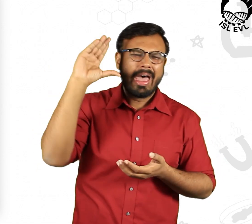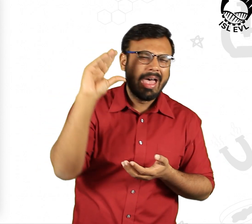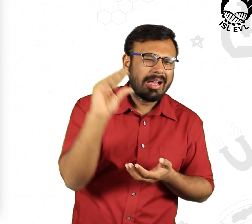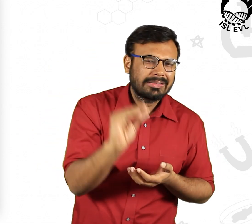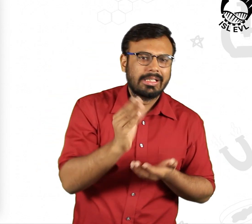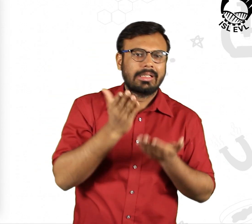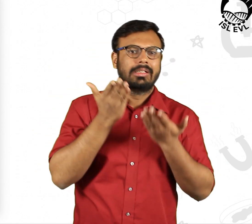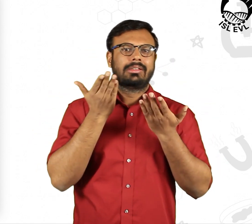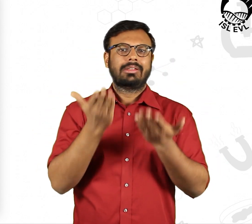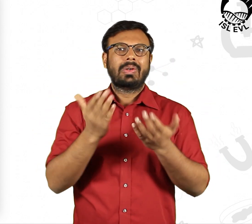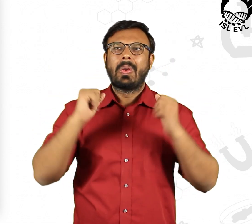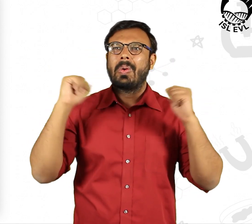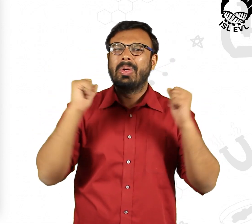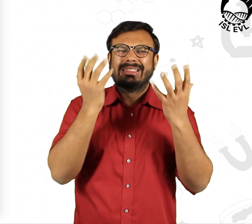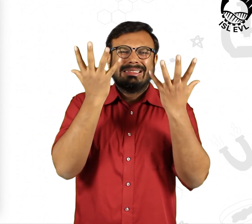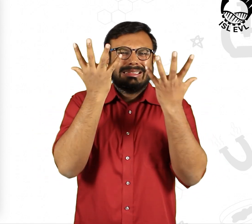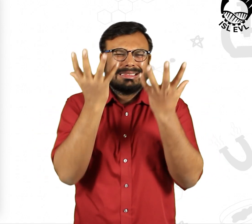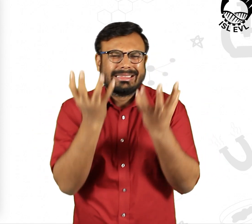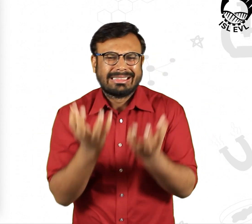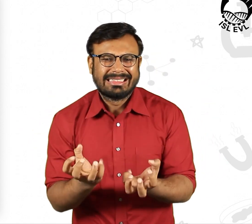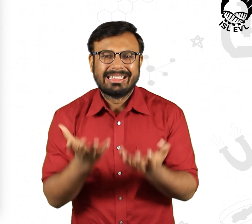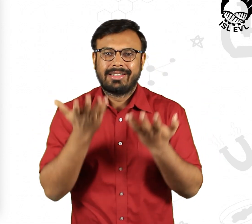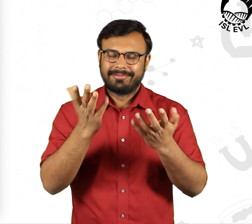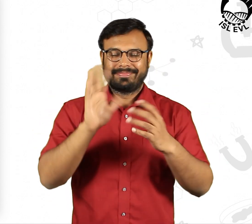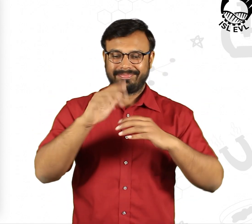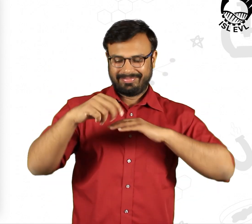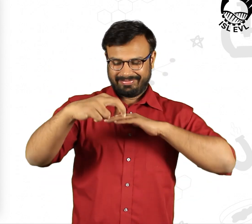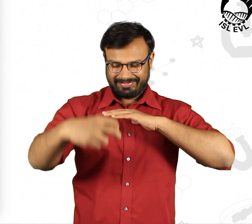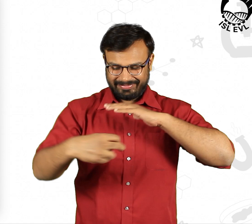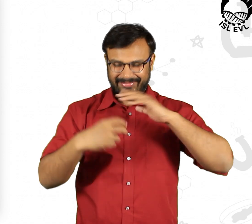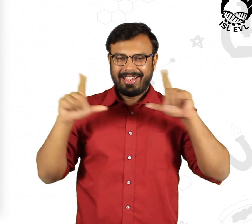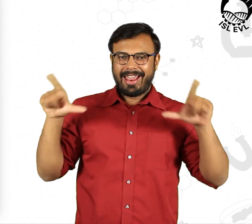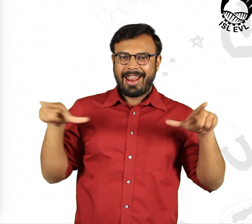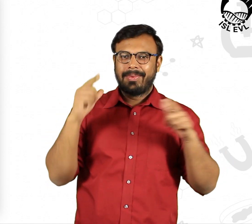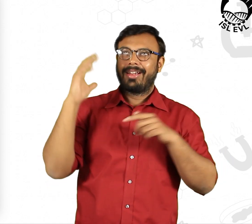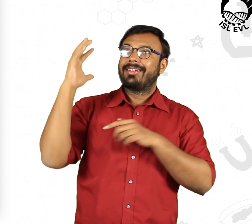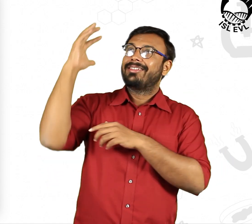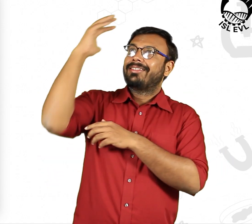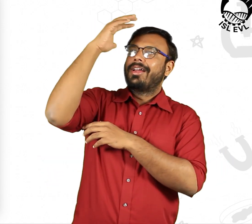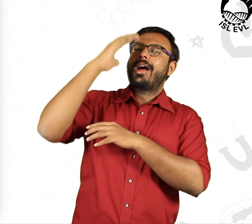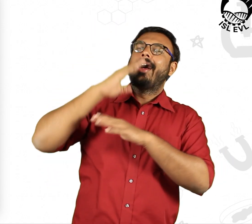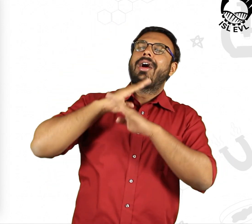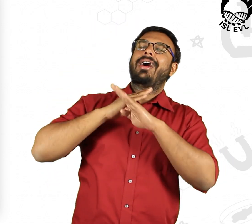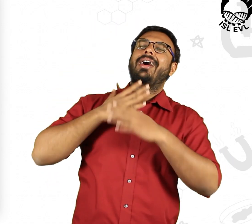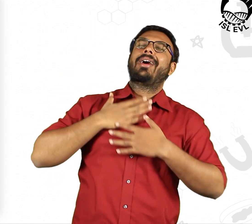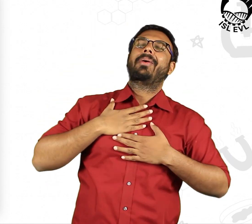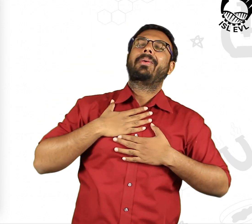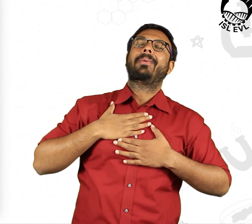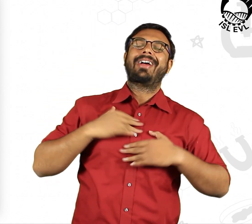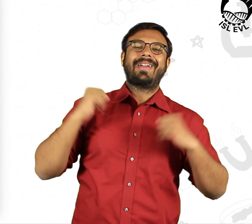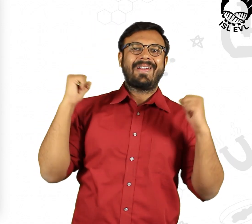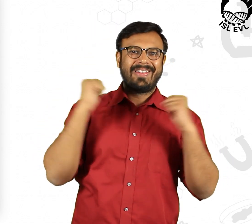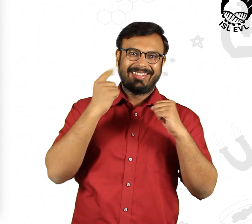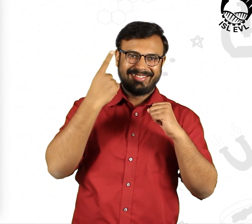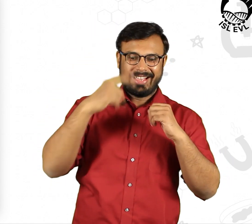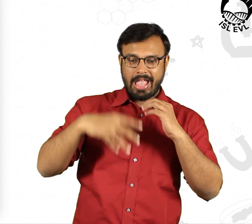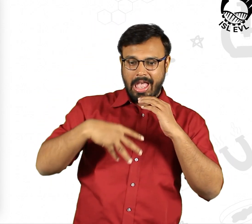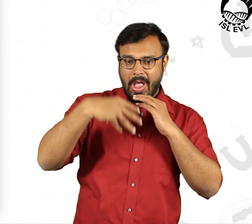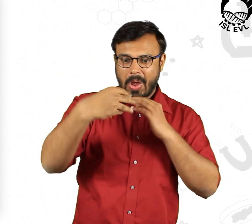The environment can be warmer and drier than cool, moist conditions under the shaded canopy